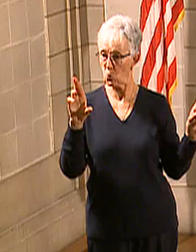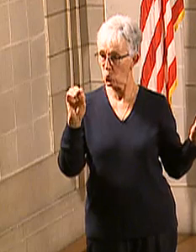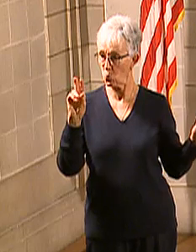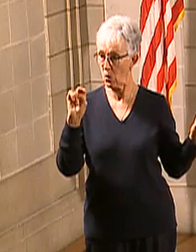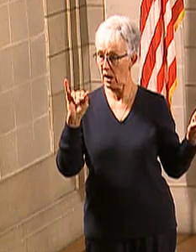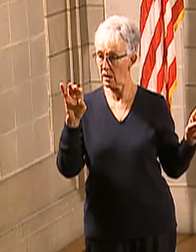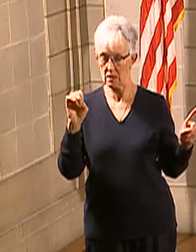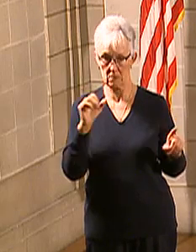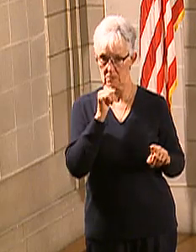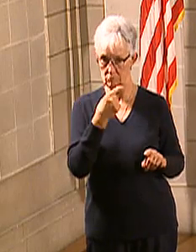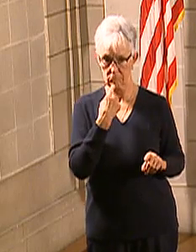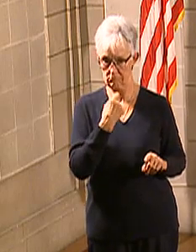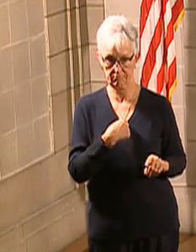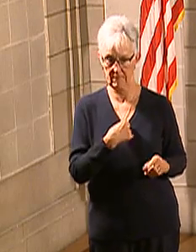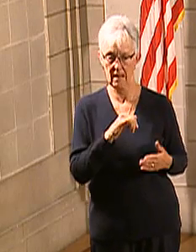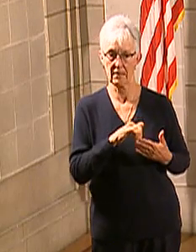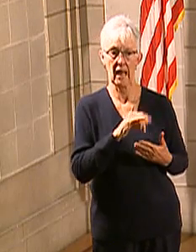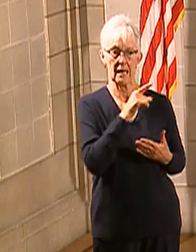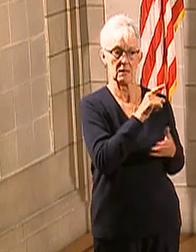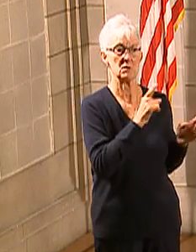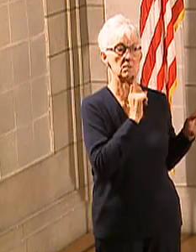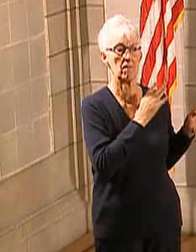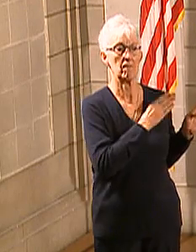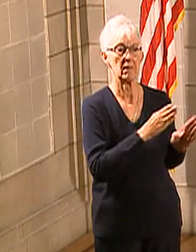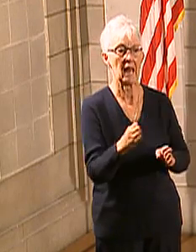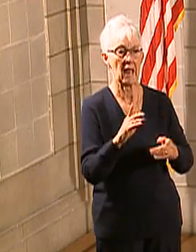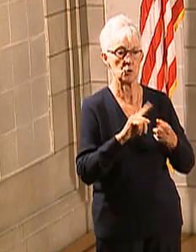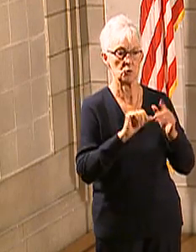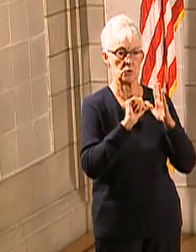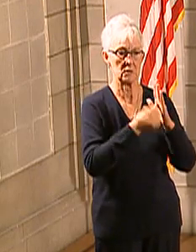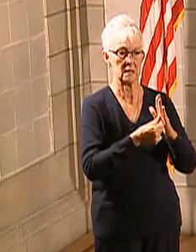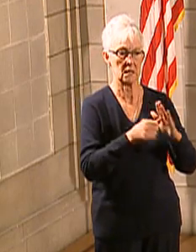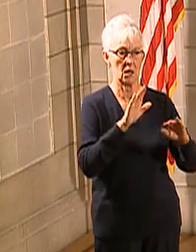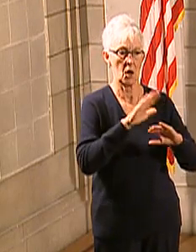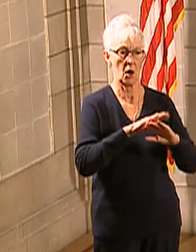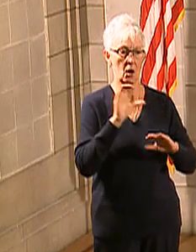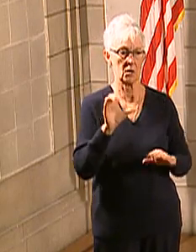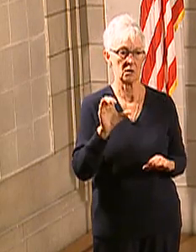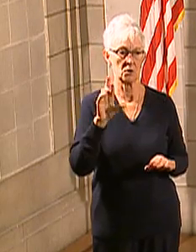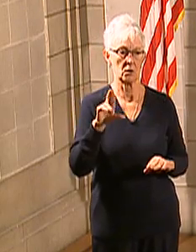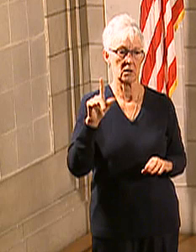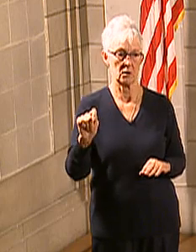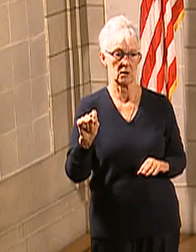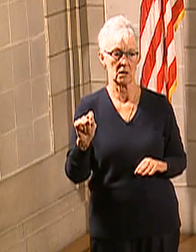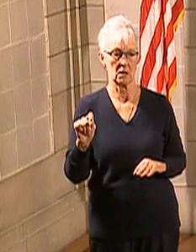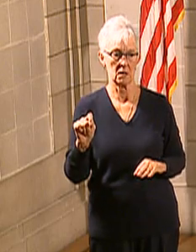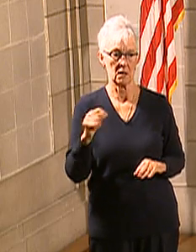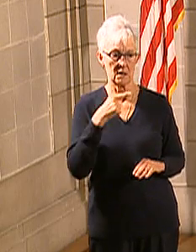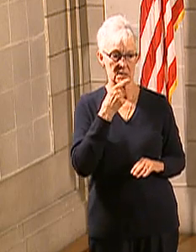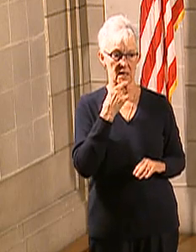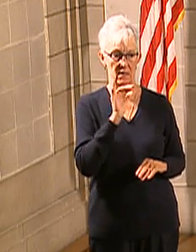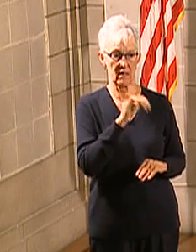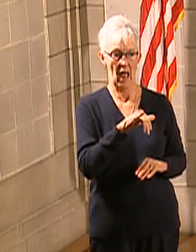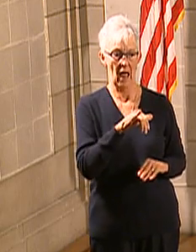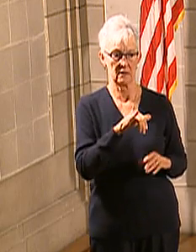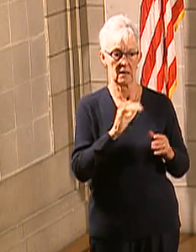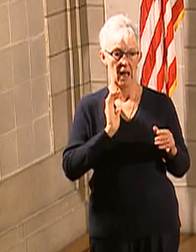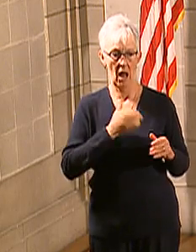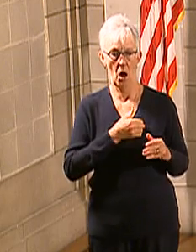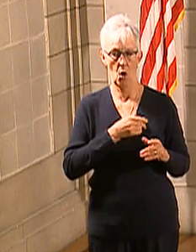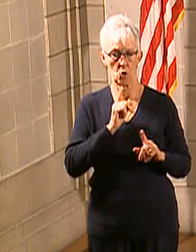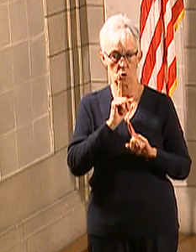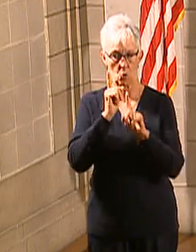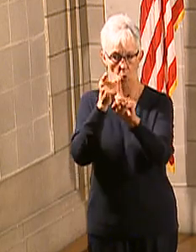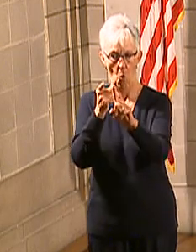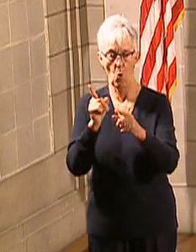was planning on highlighting critical race theory and, in fact, calling it a journey to anti-racism, which is critical